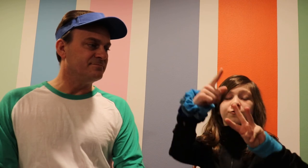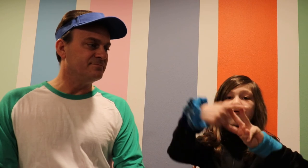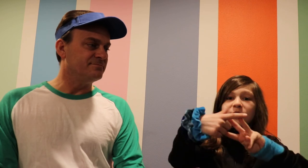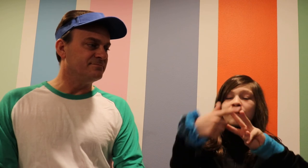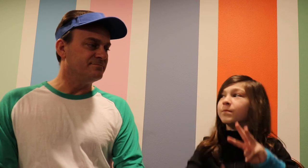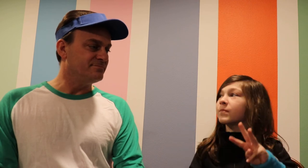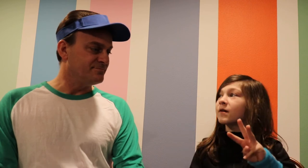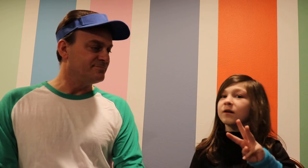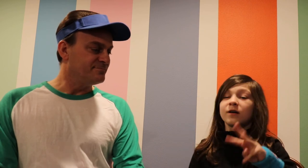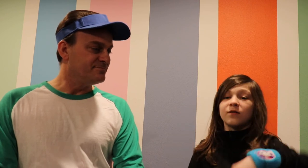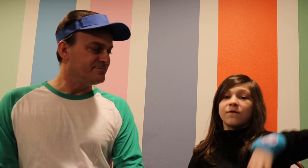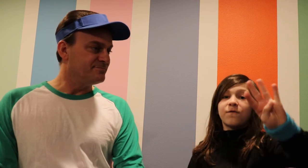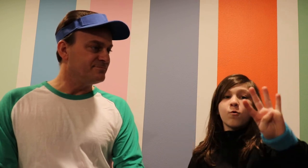1, 2, 3, then 4,